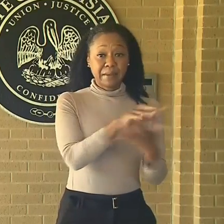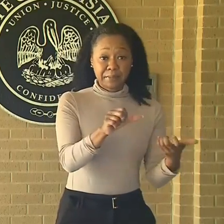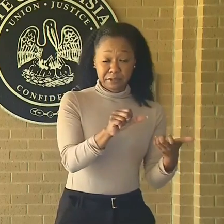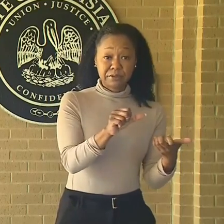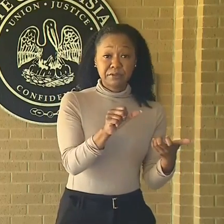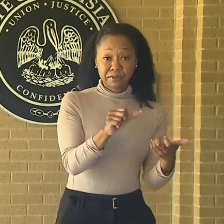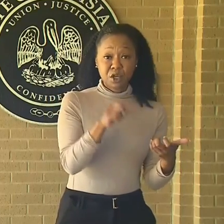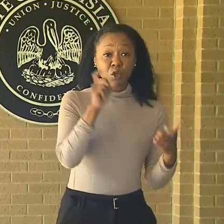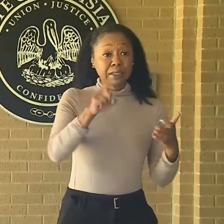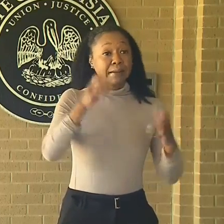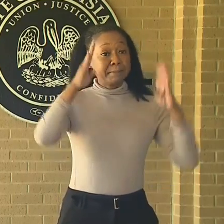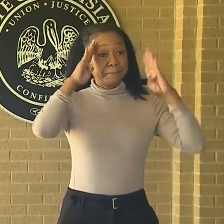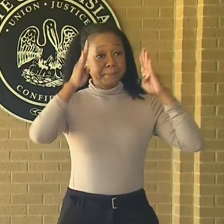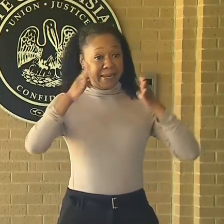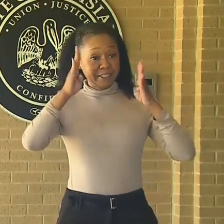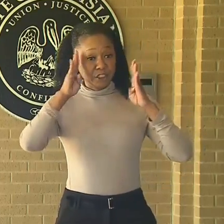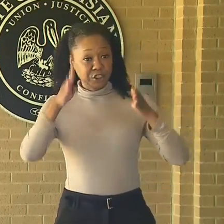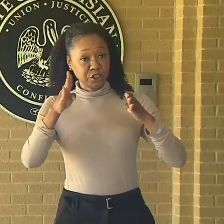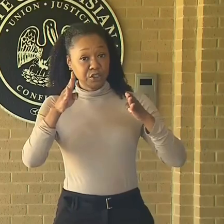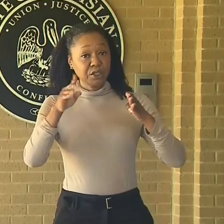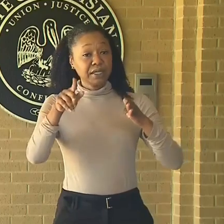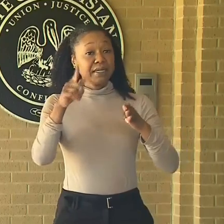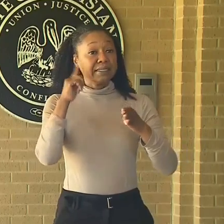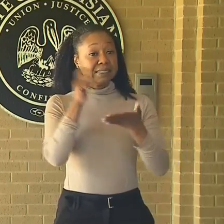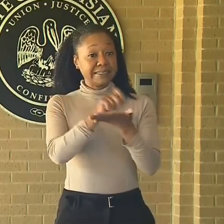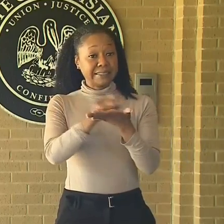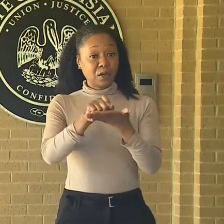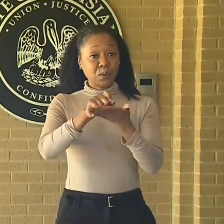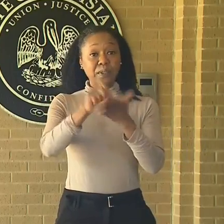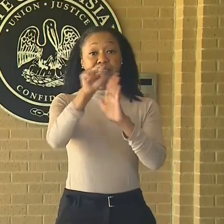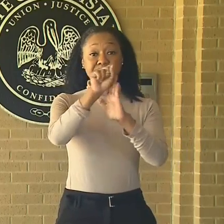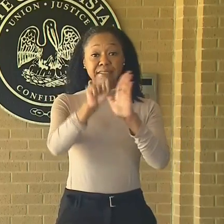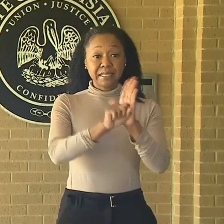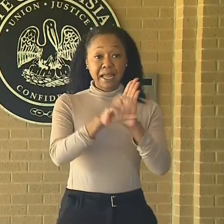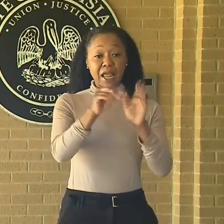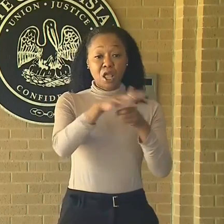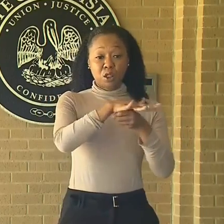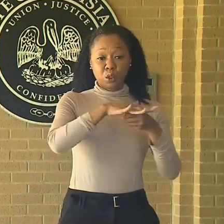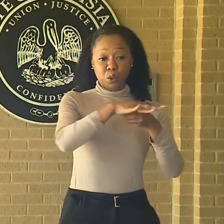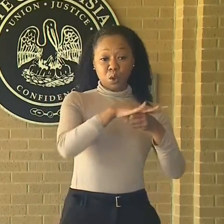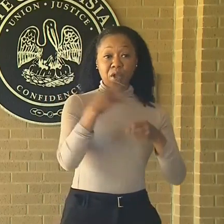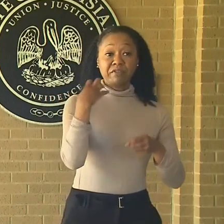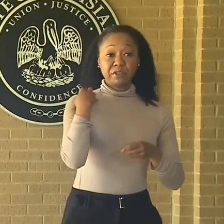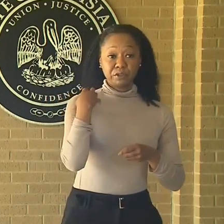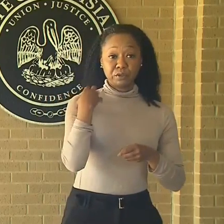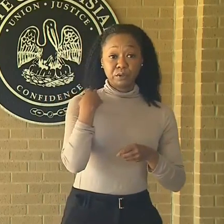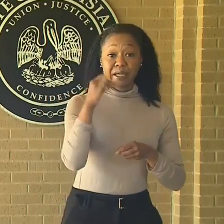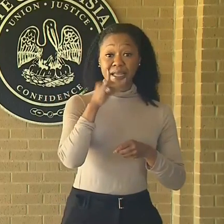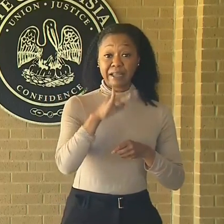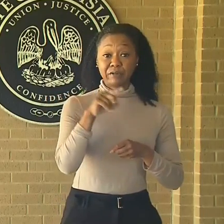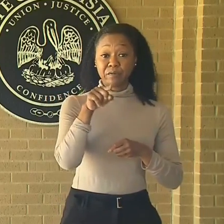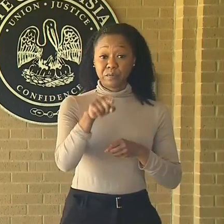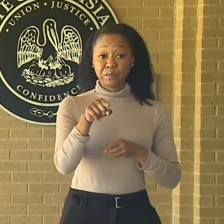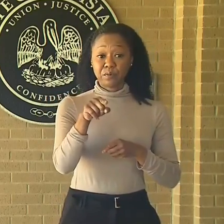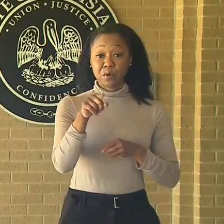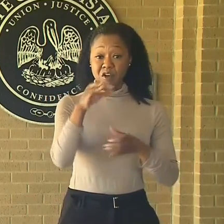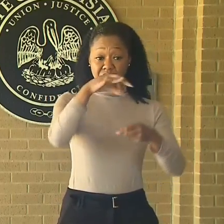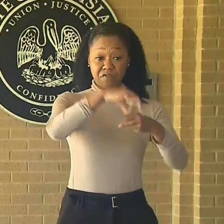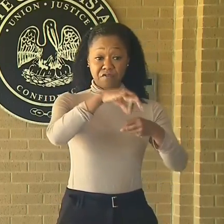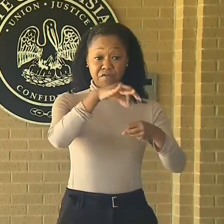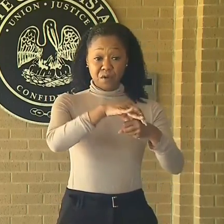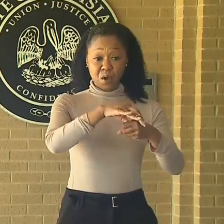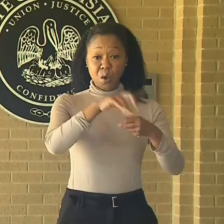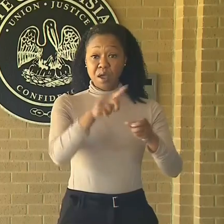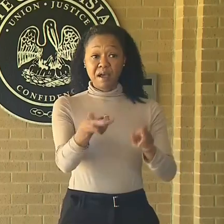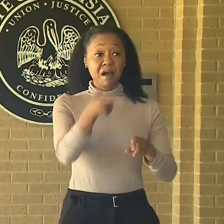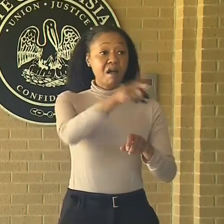need to be paying attention to the Secretary of State and to local officials, because if you're going to be voting at an